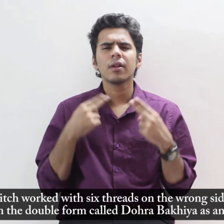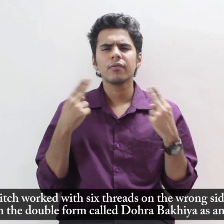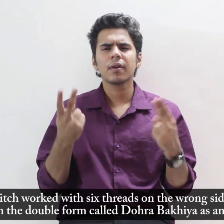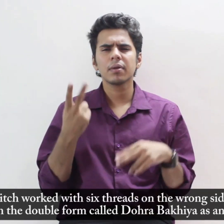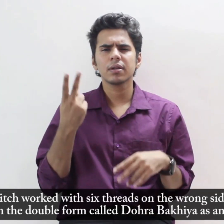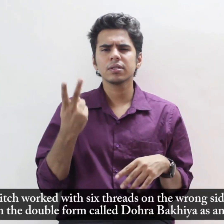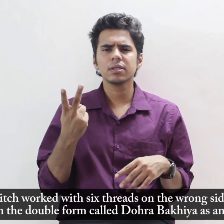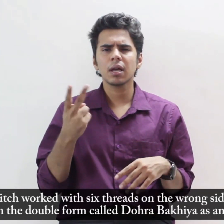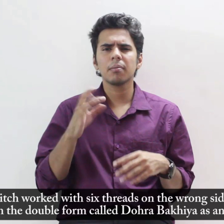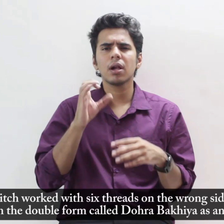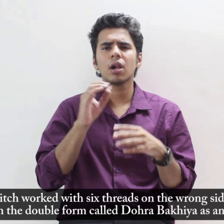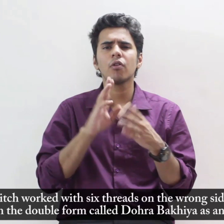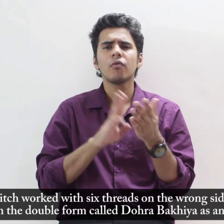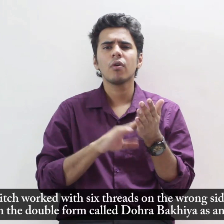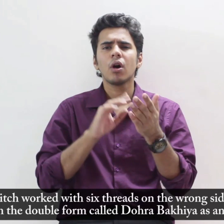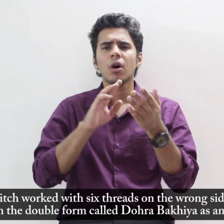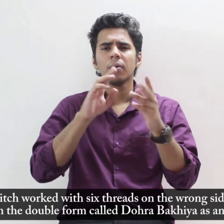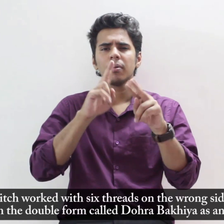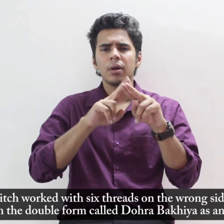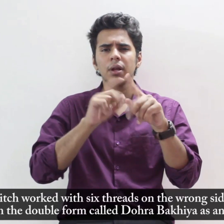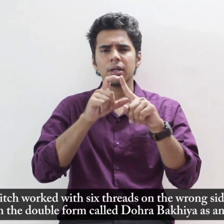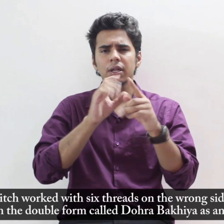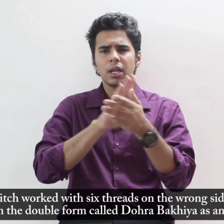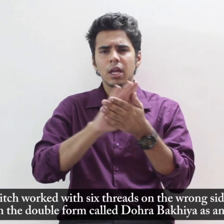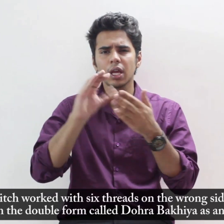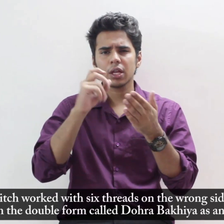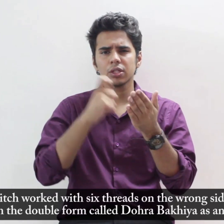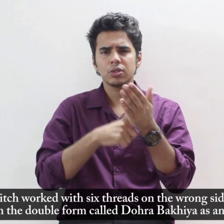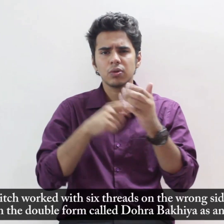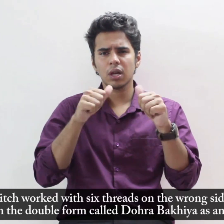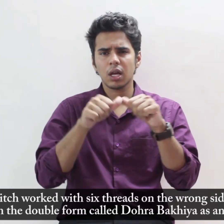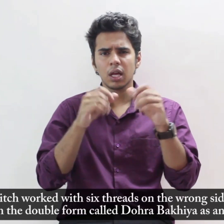dora bakhia as an outlining stitch.